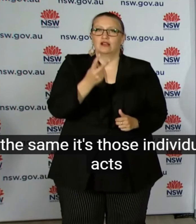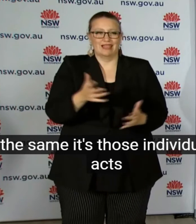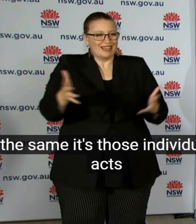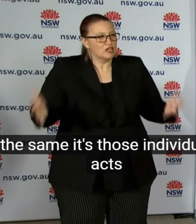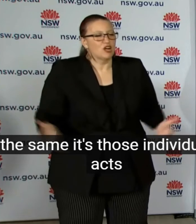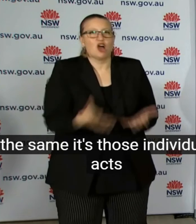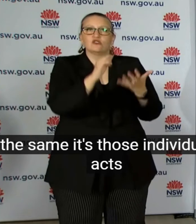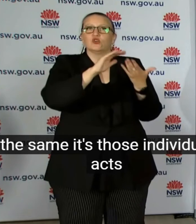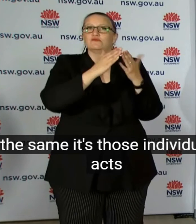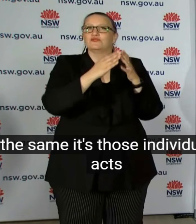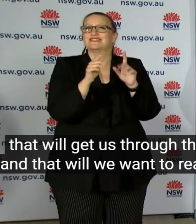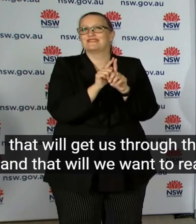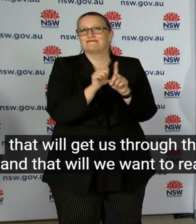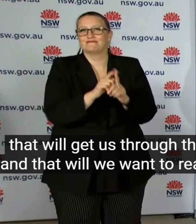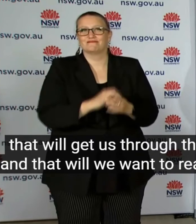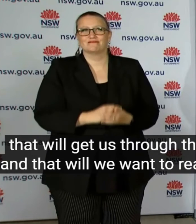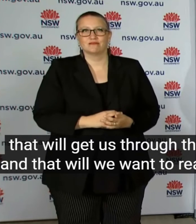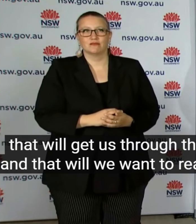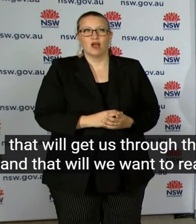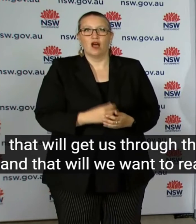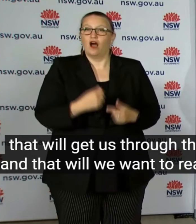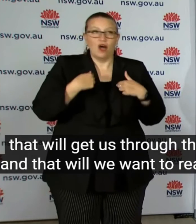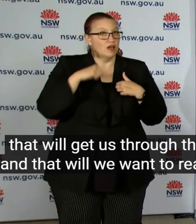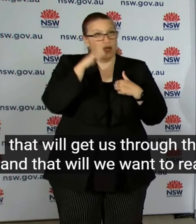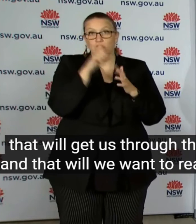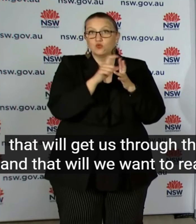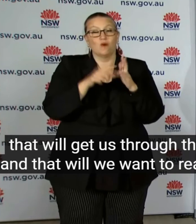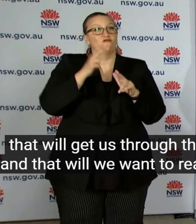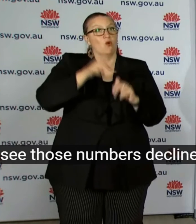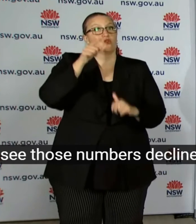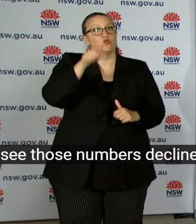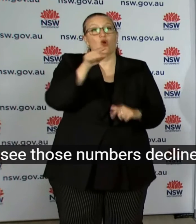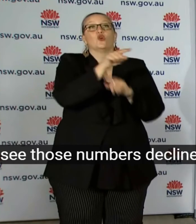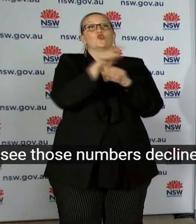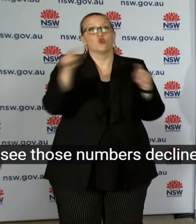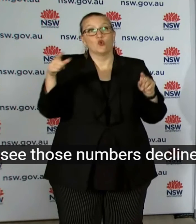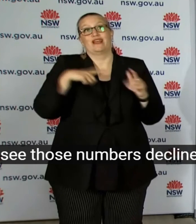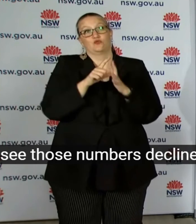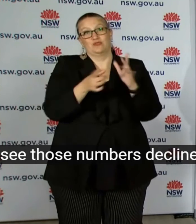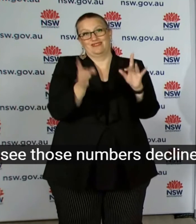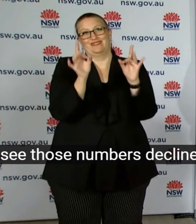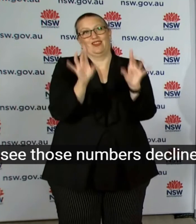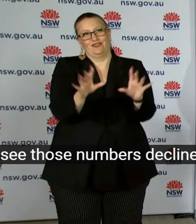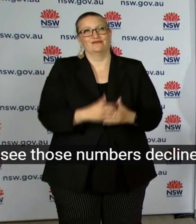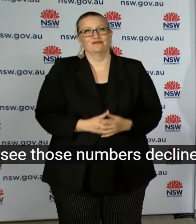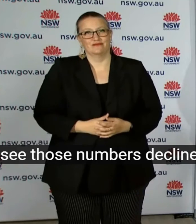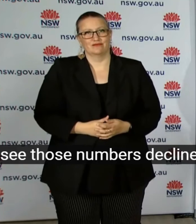and that we want to really see those numbers decline. So it is in our hands, and that's our challenge. We've done a social housing